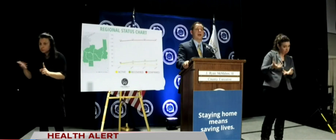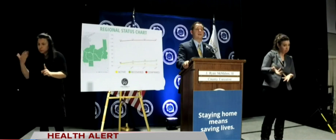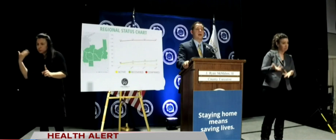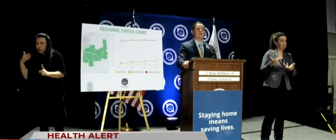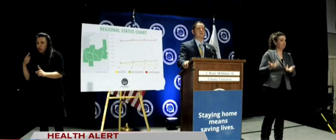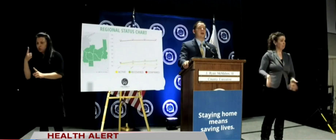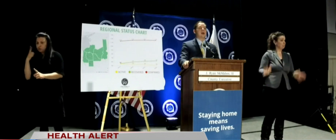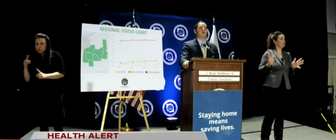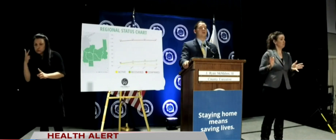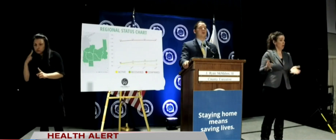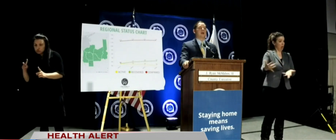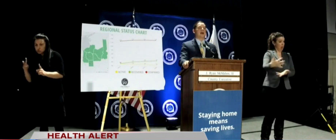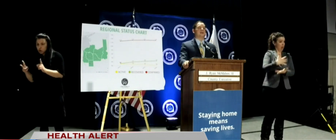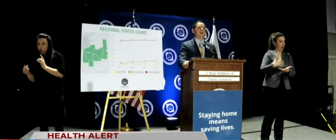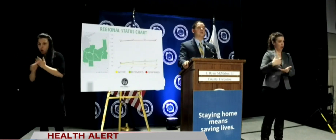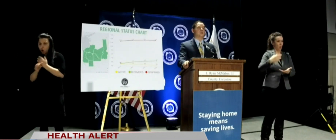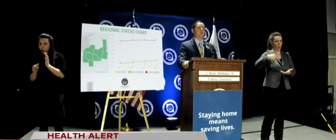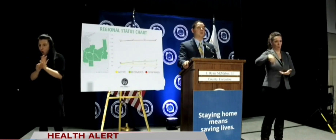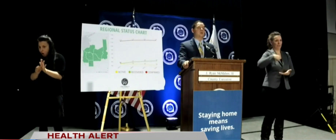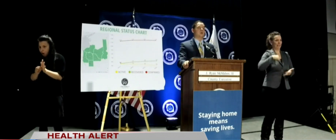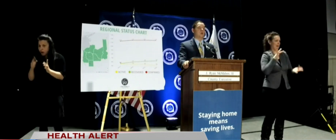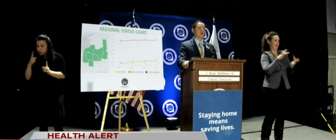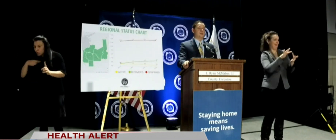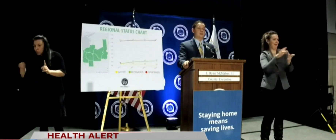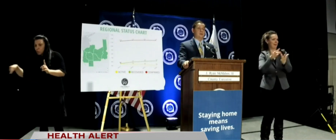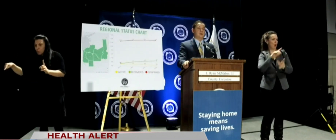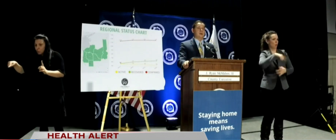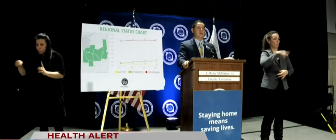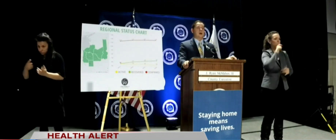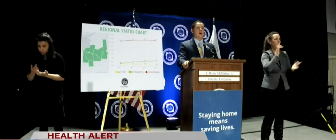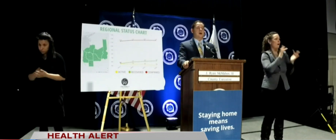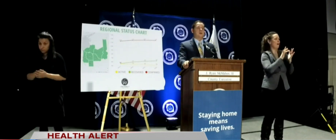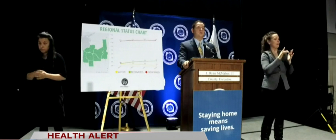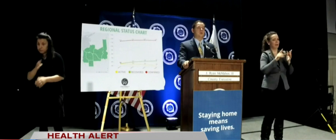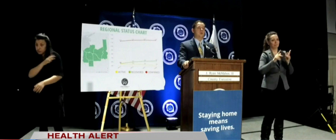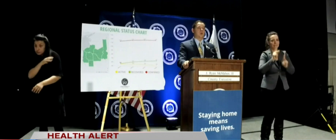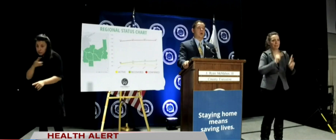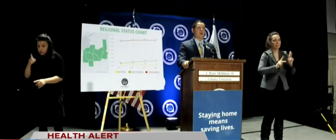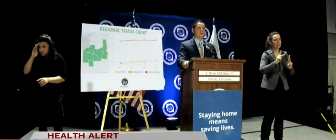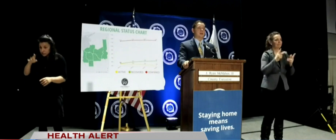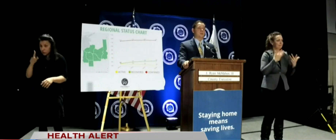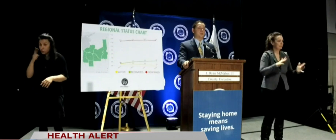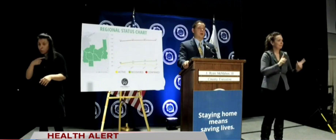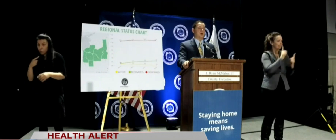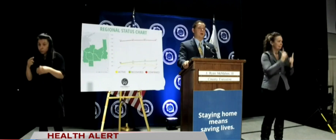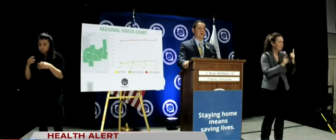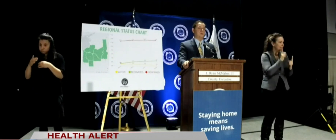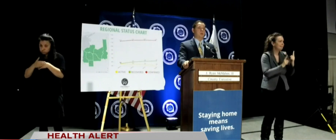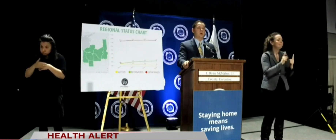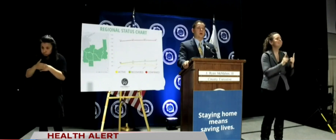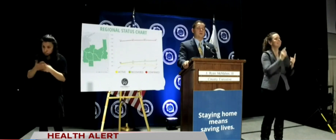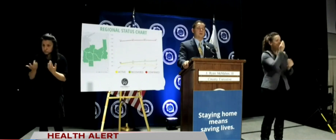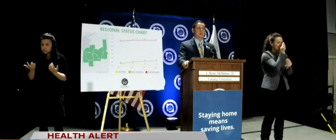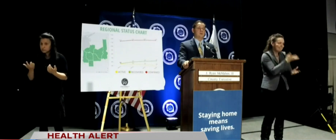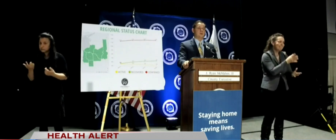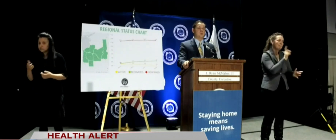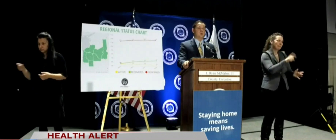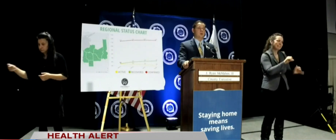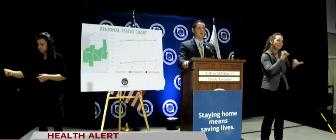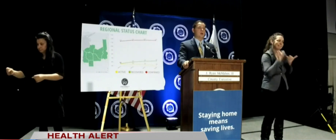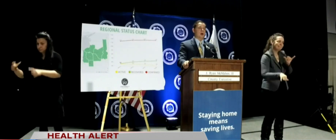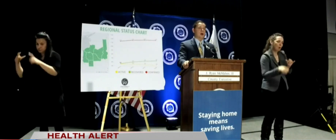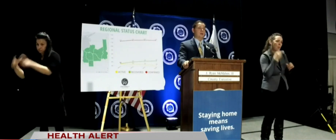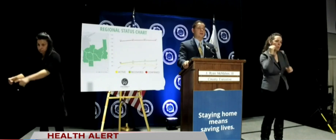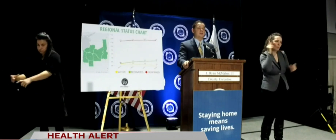direct contacts, and those direct contacts will be put into a quarantine. If you work at the same employer as an